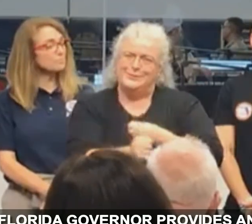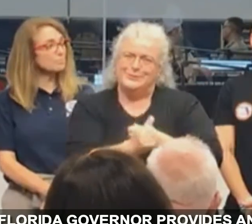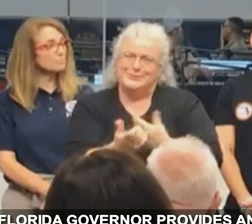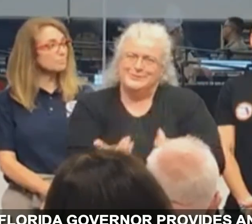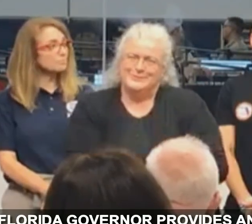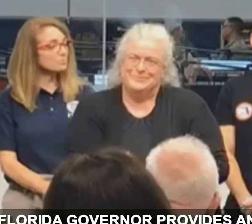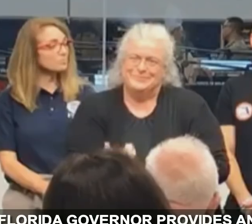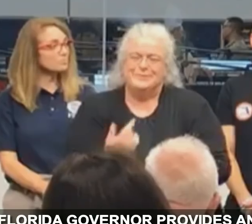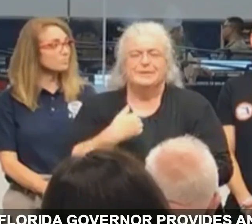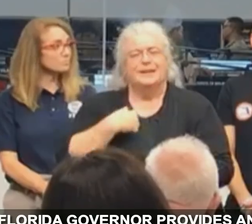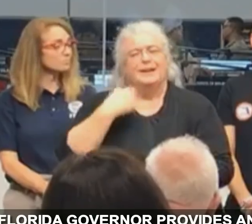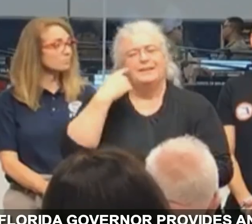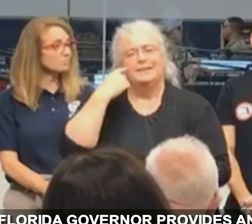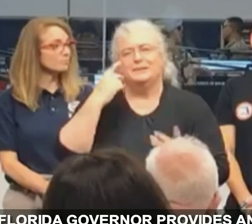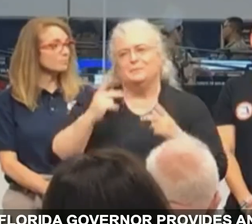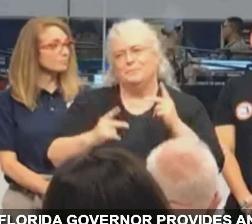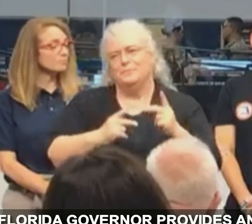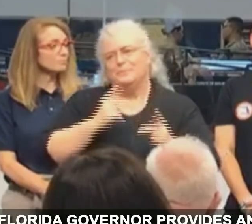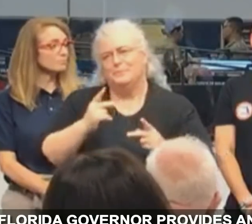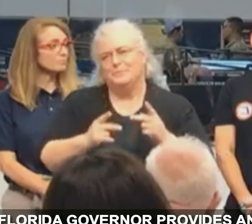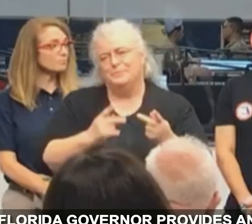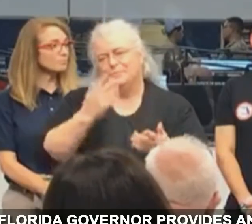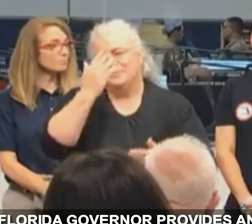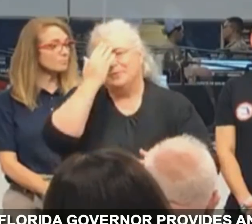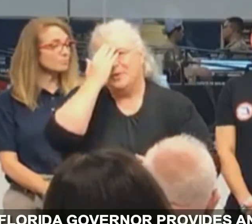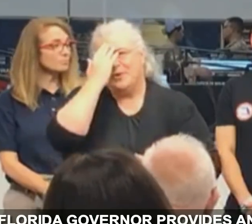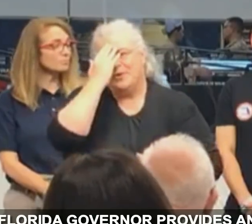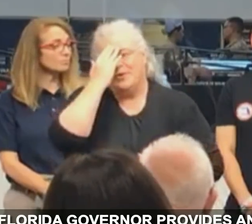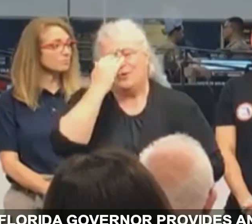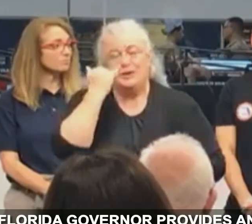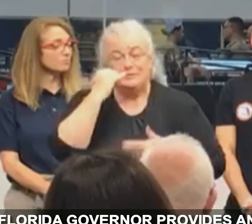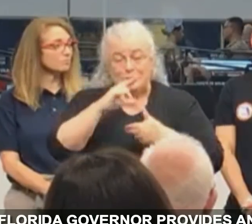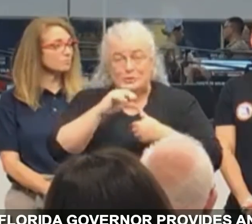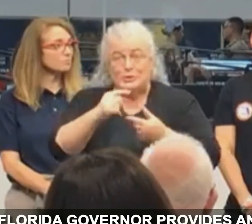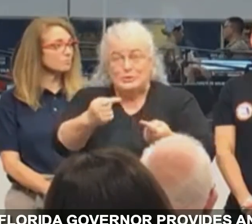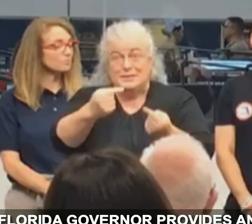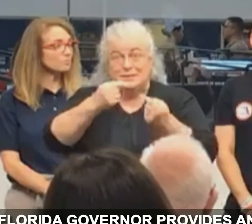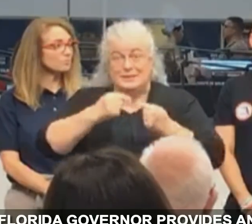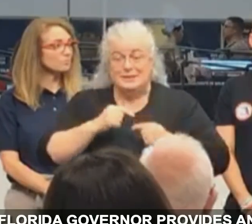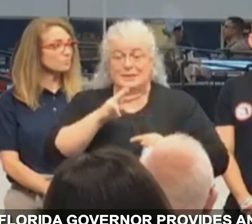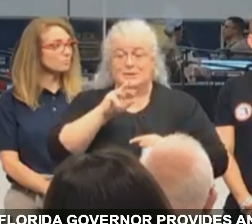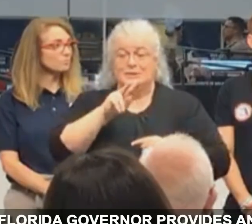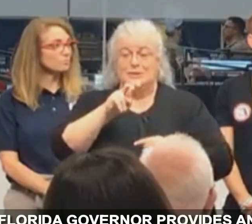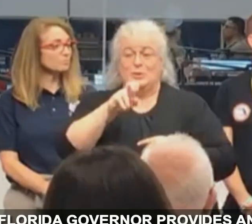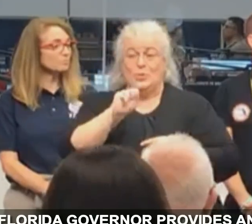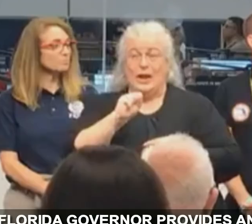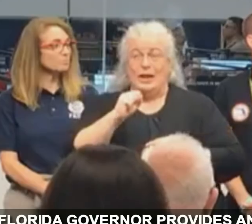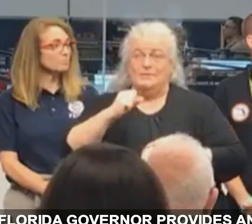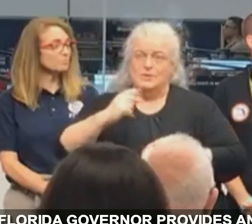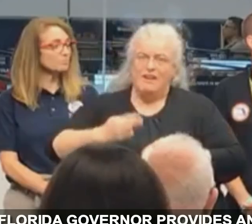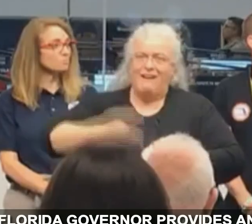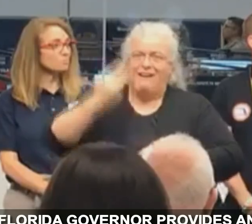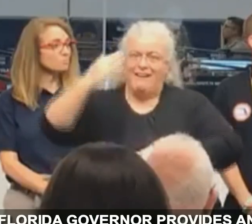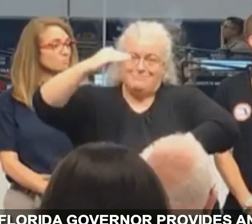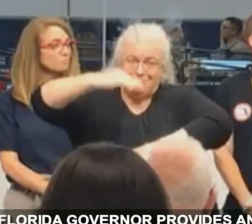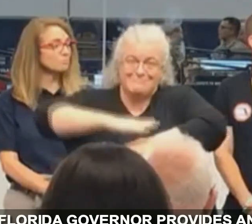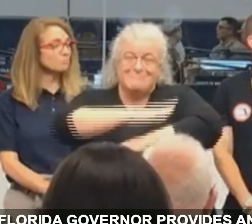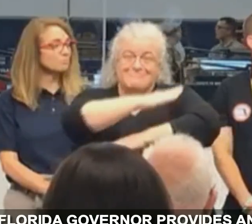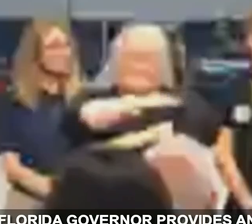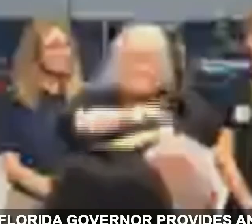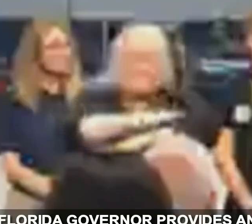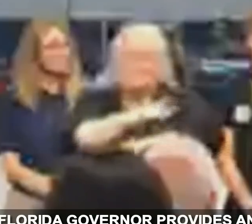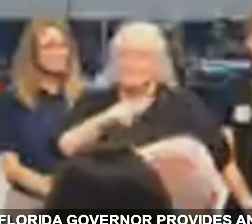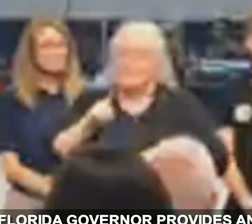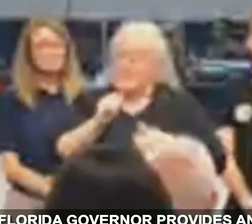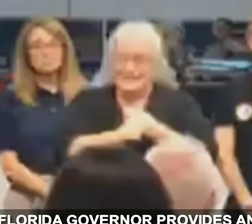think people who've covered these things know, when you have storms approaching, it creates waves. That attracts people because they want to do that. But that is